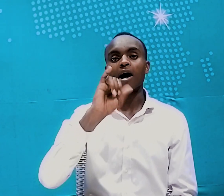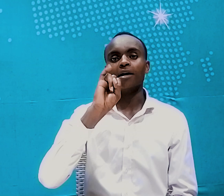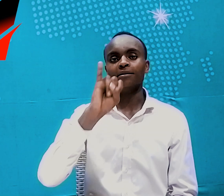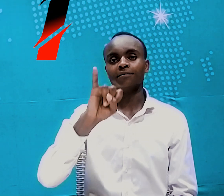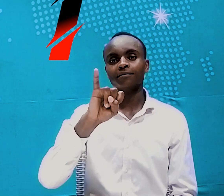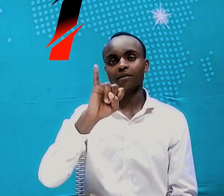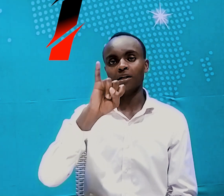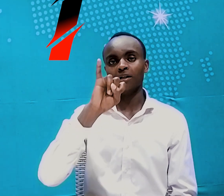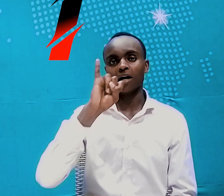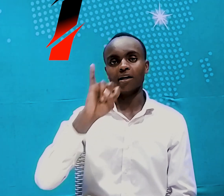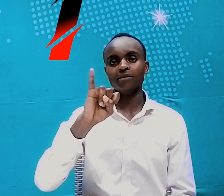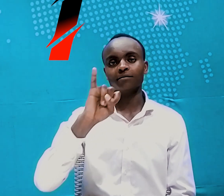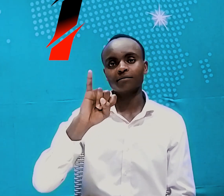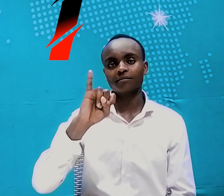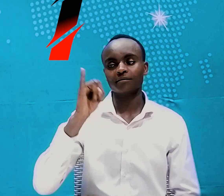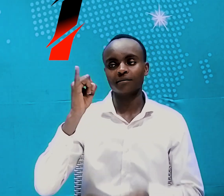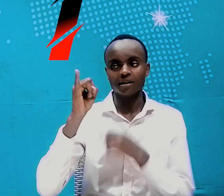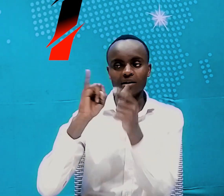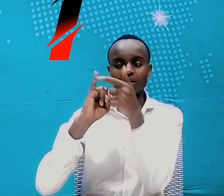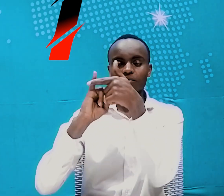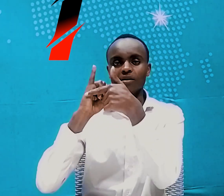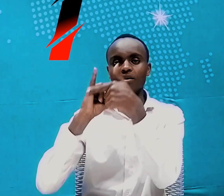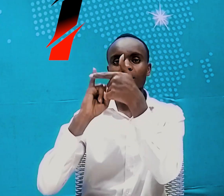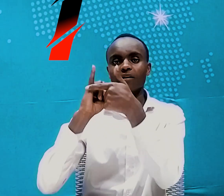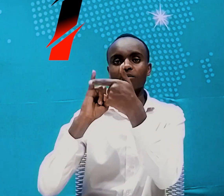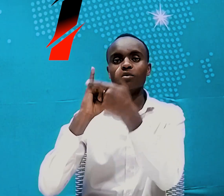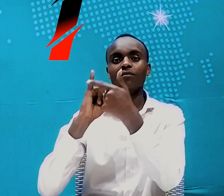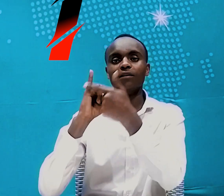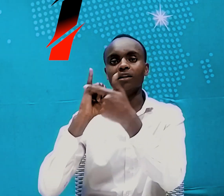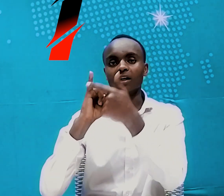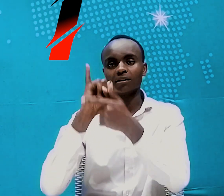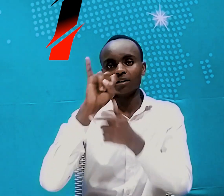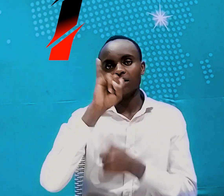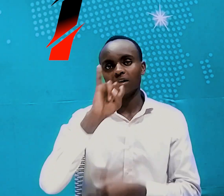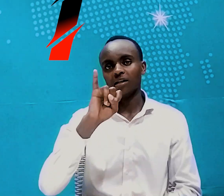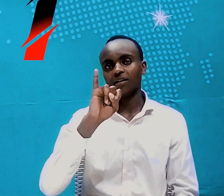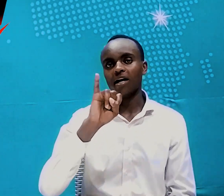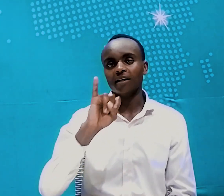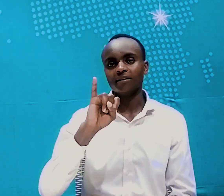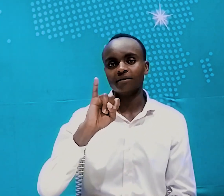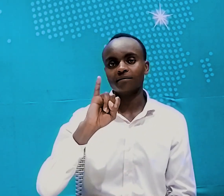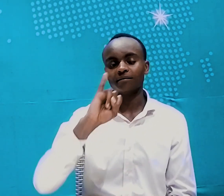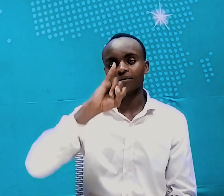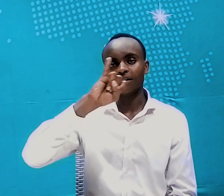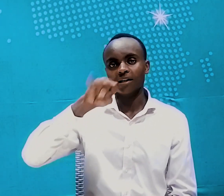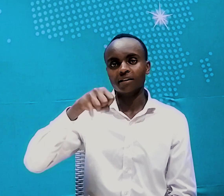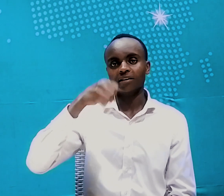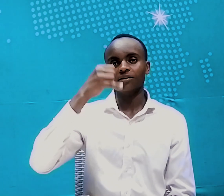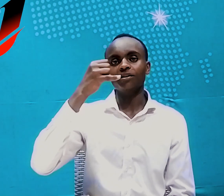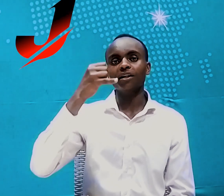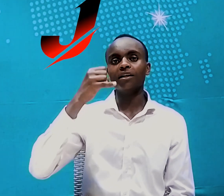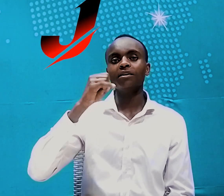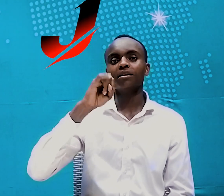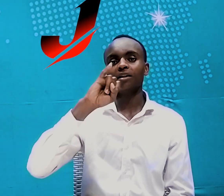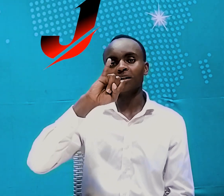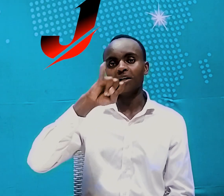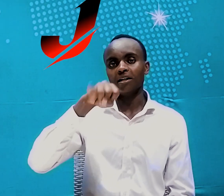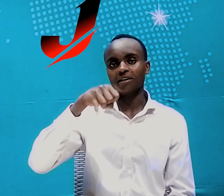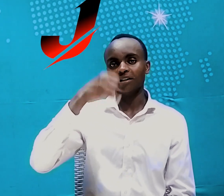I. Letter I. Yeah, with the small finger. Letter I. J. Letter